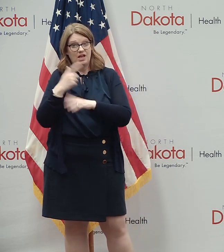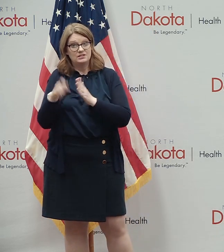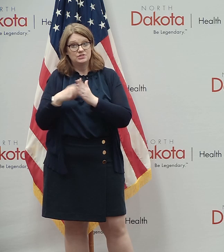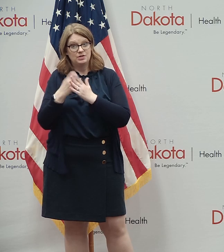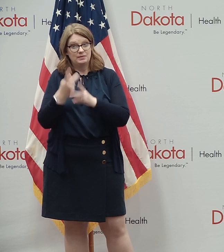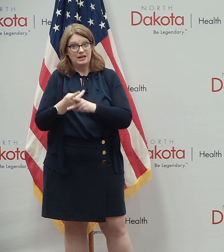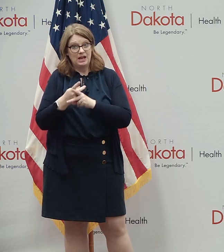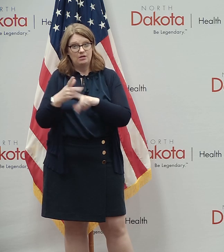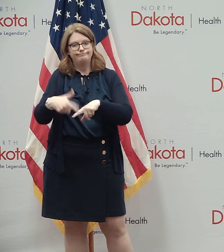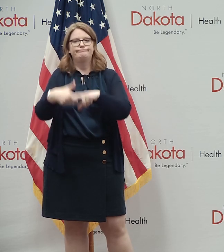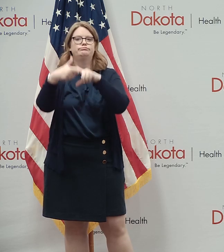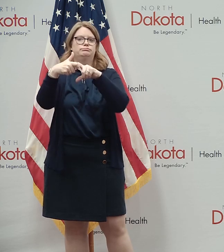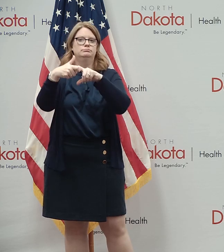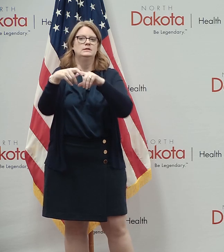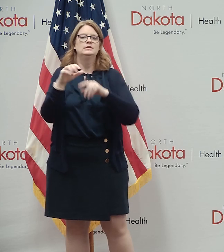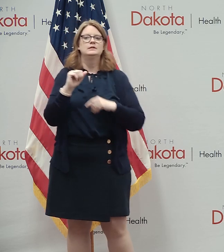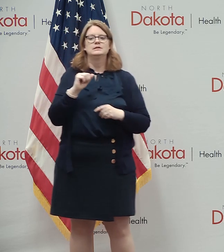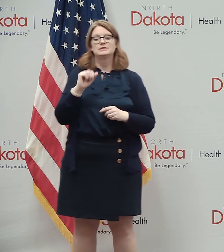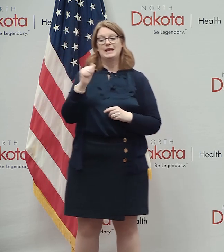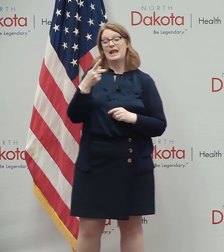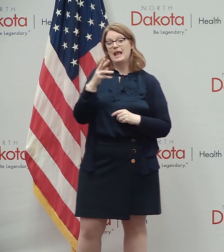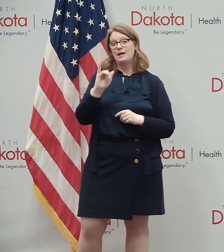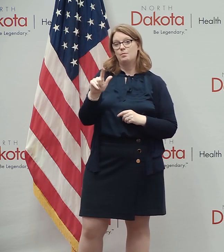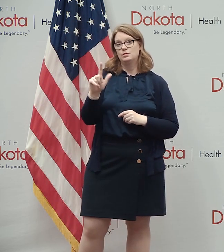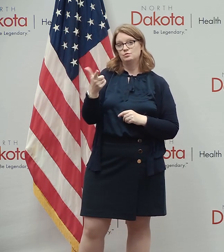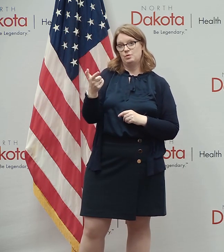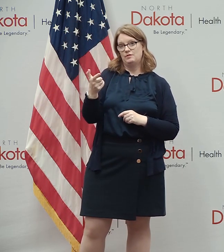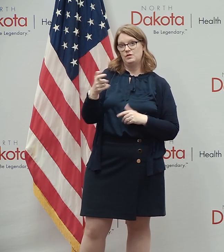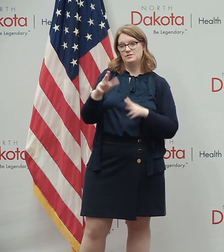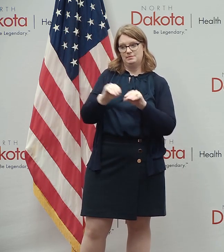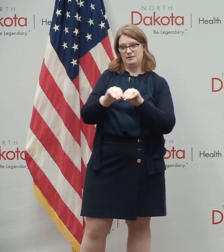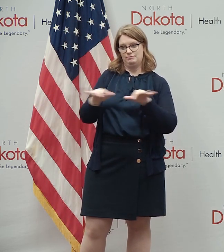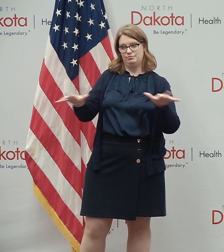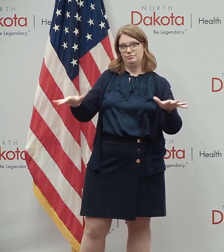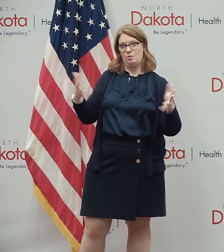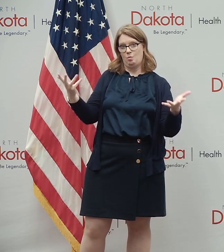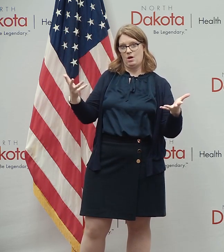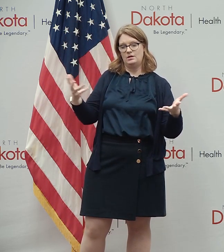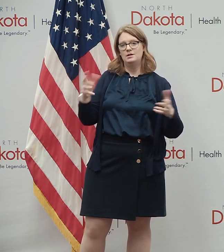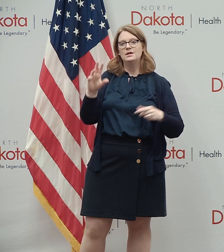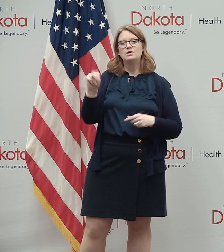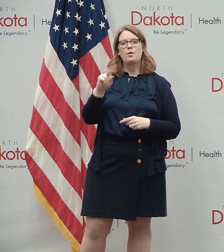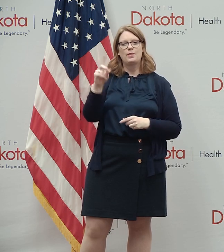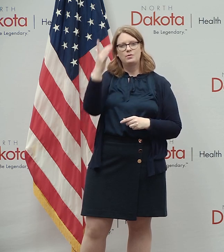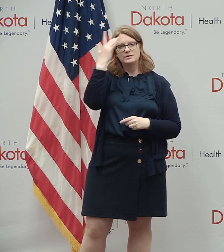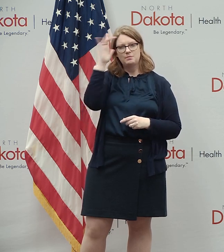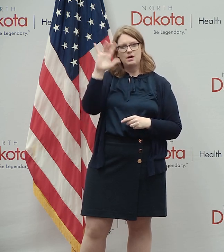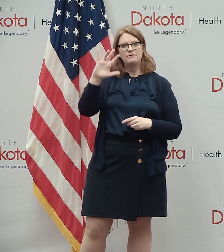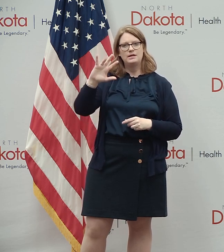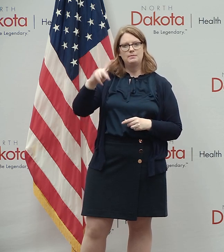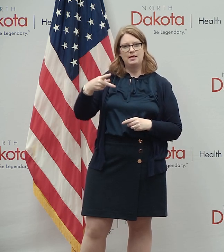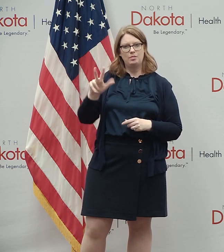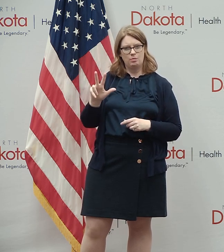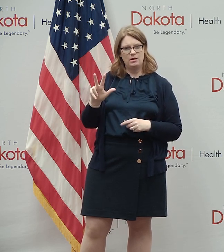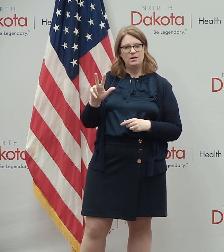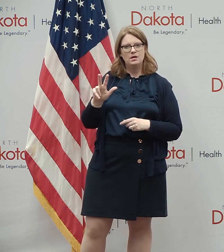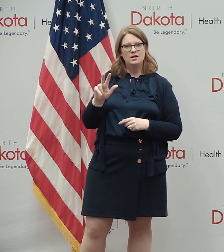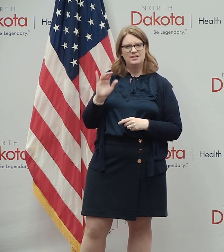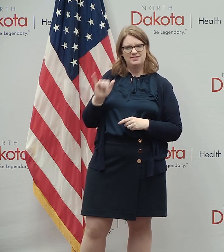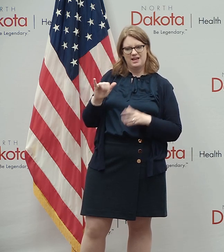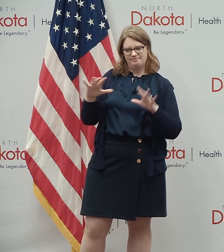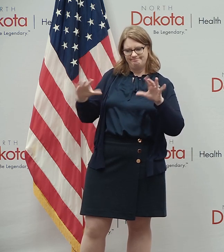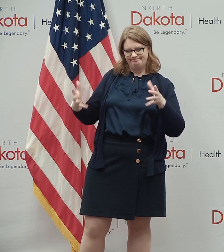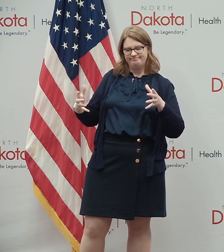that on April 6th. On April 21st, we released our North Dakota, our ND SMART VP3, the Vulnerable